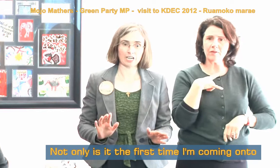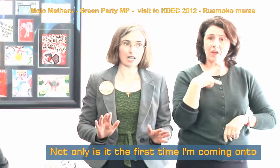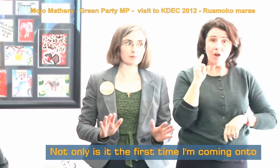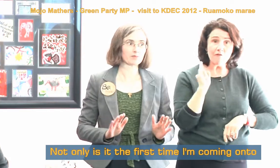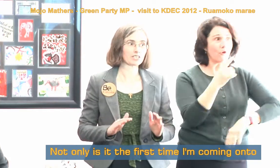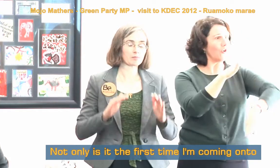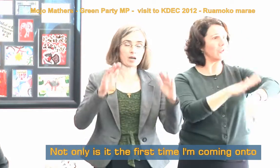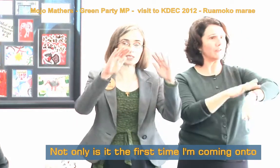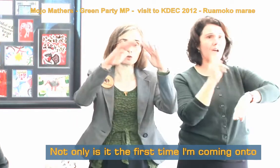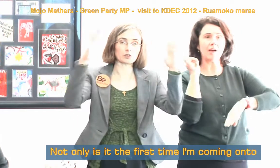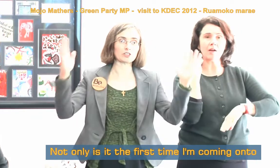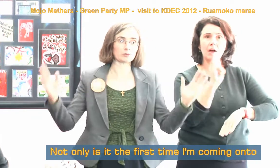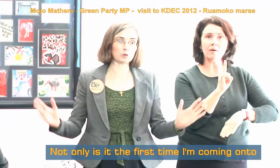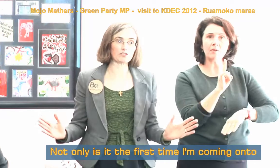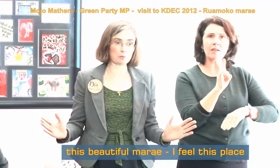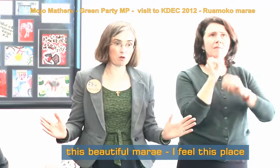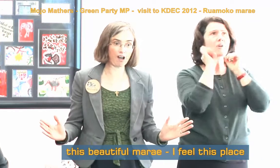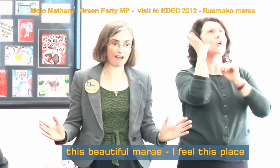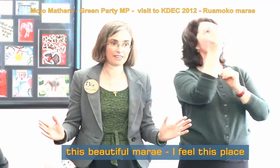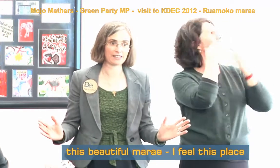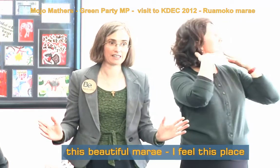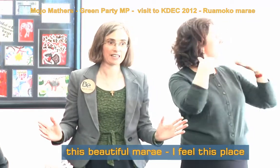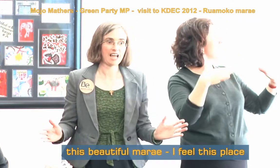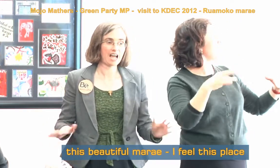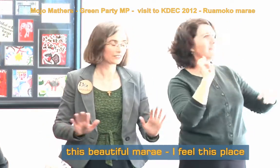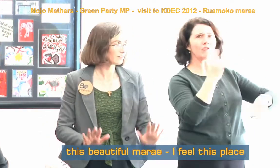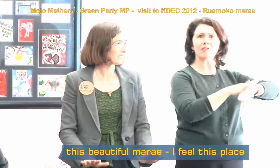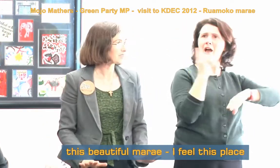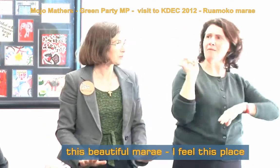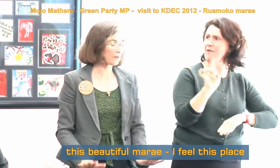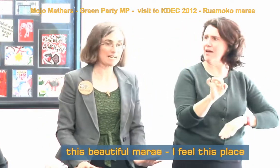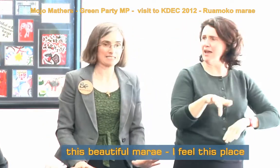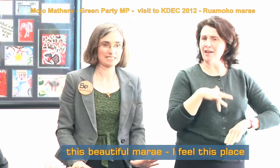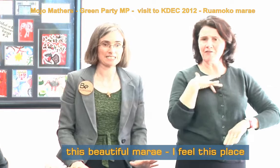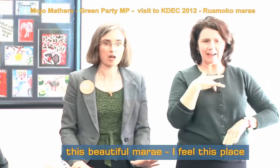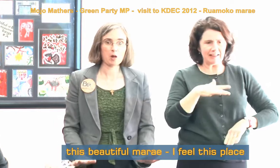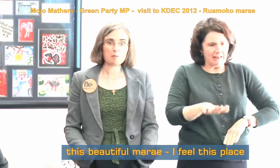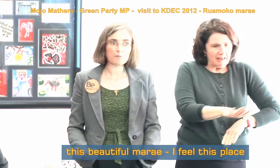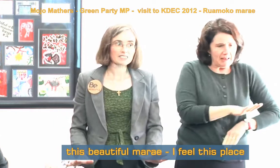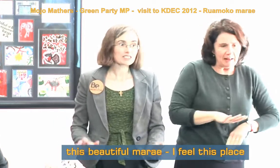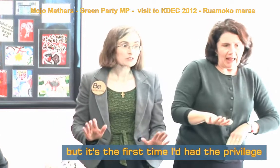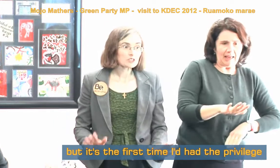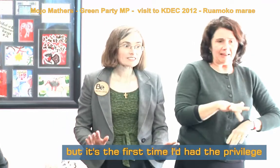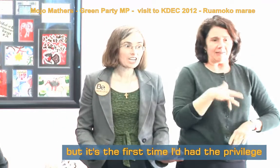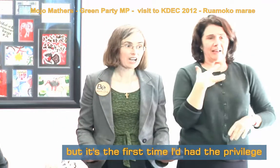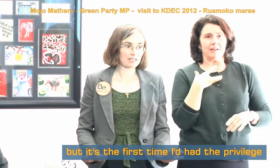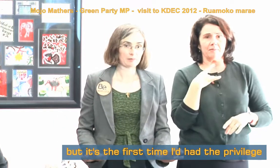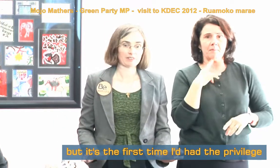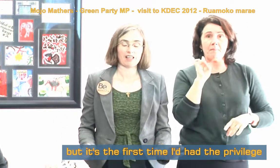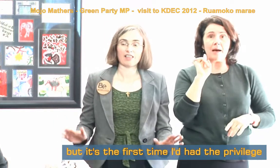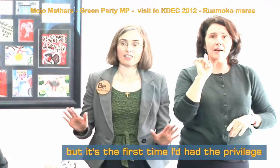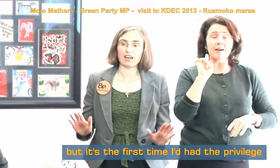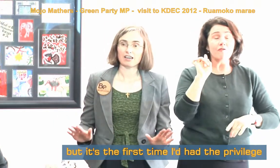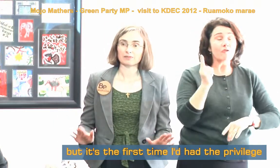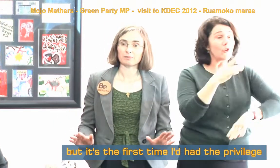the first time that I'm coming onto this beautiful Moai and feeling this place, but it's a good time